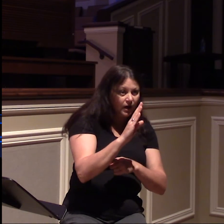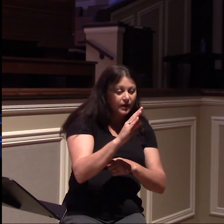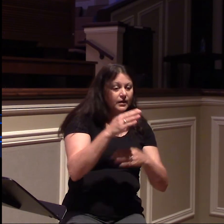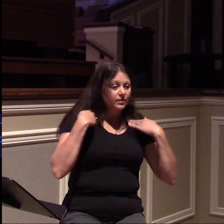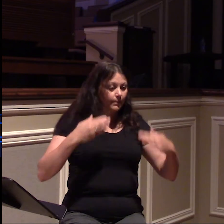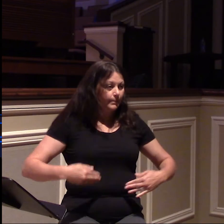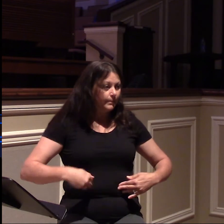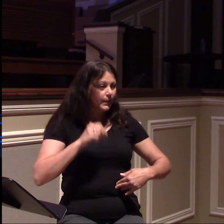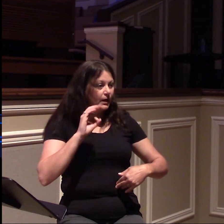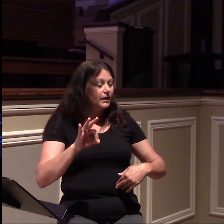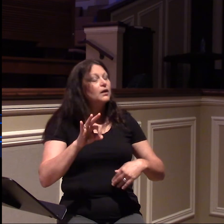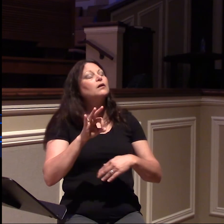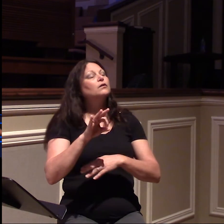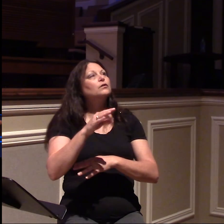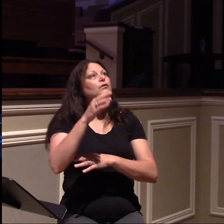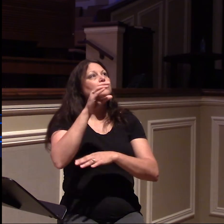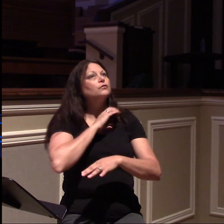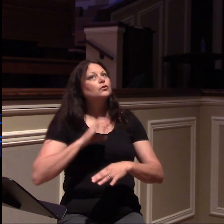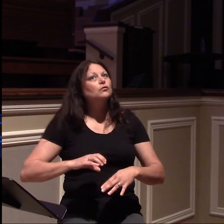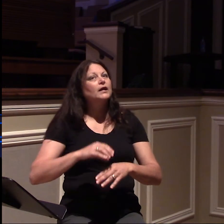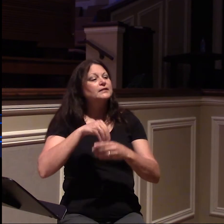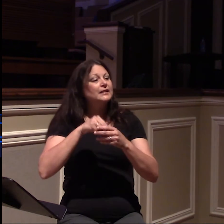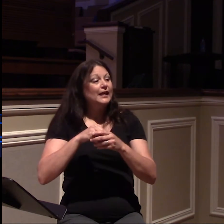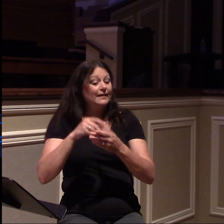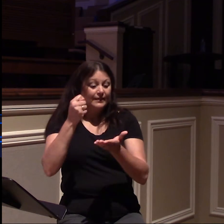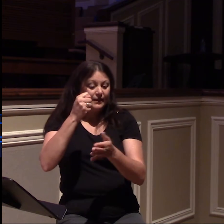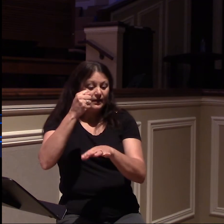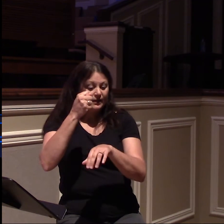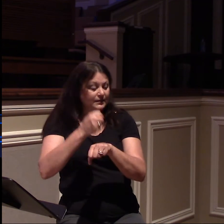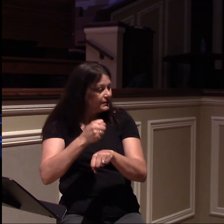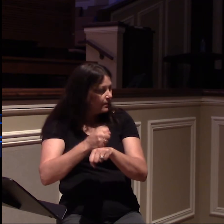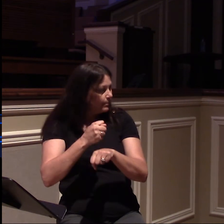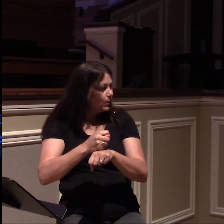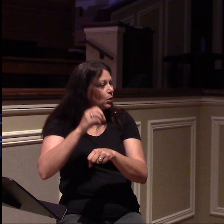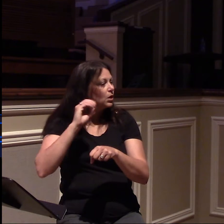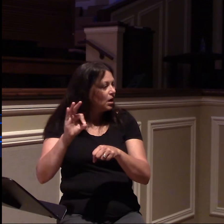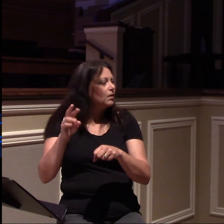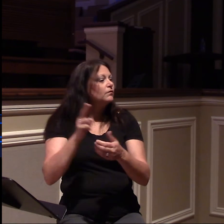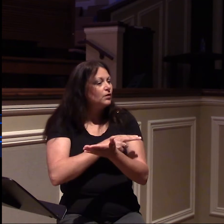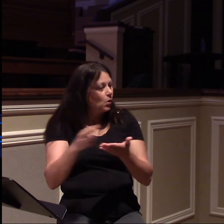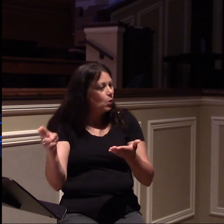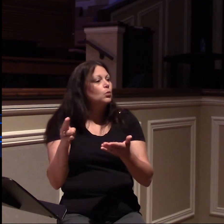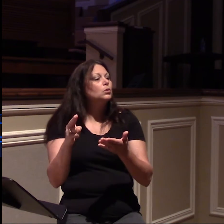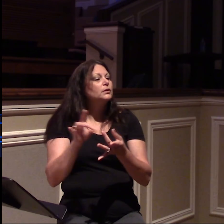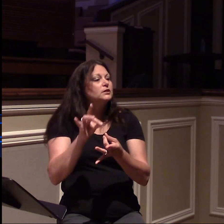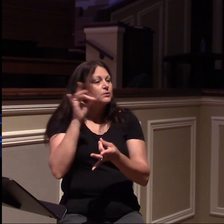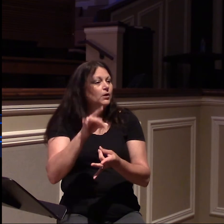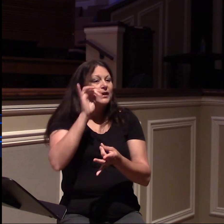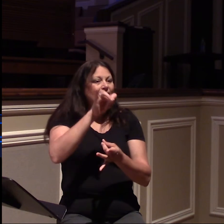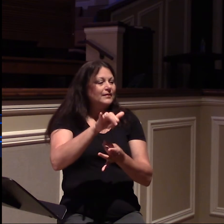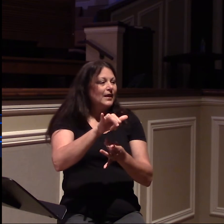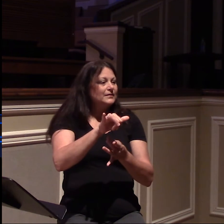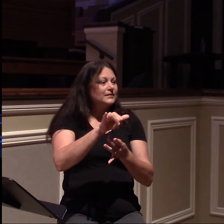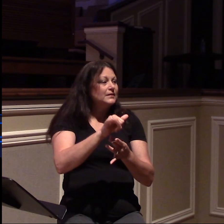his Trinitarian nature invests our life once again. And that tells us who we are as a people